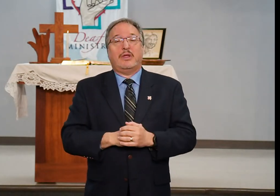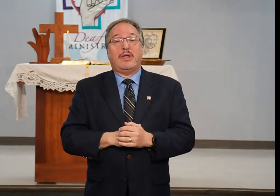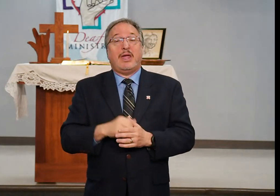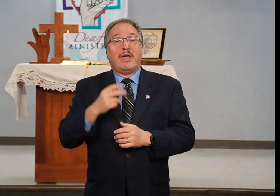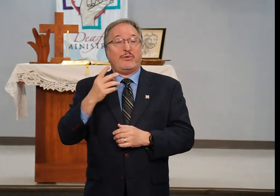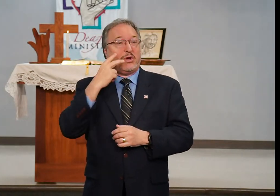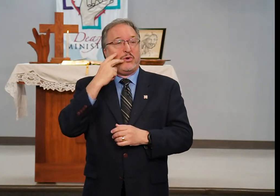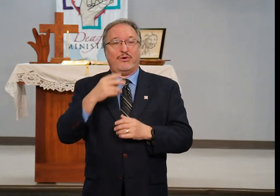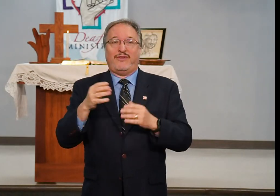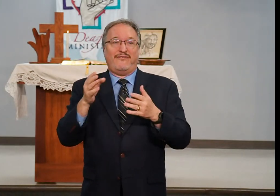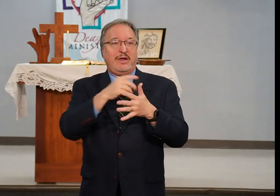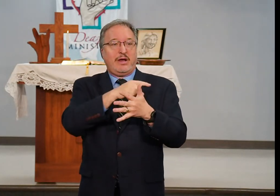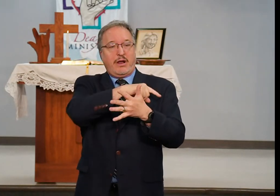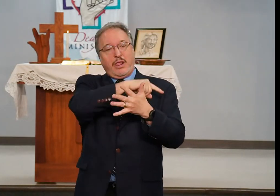Testament.